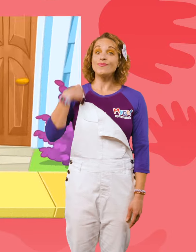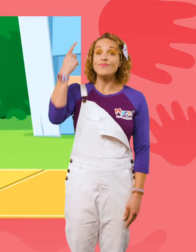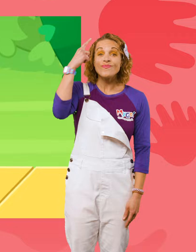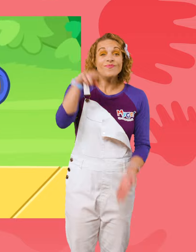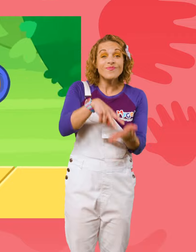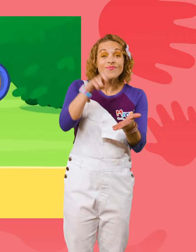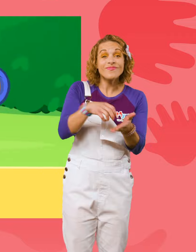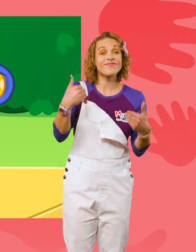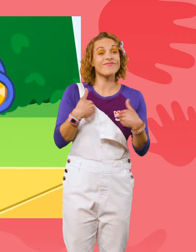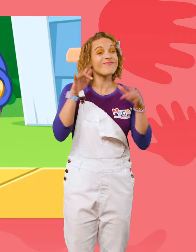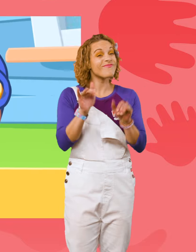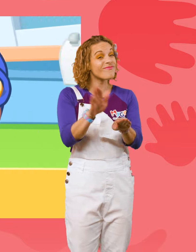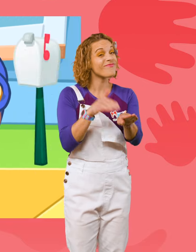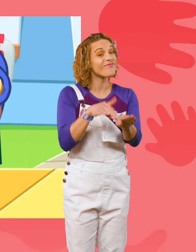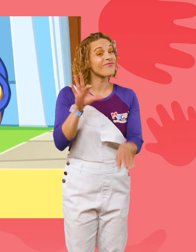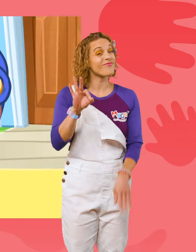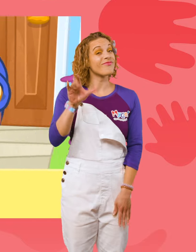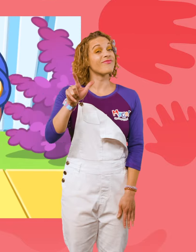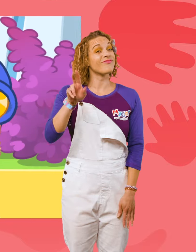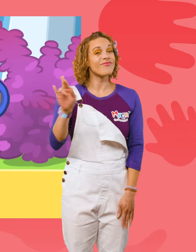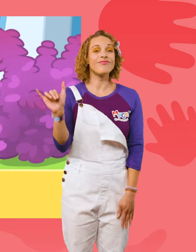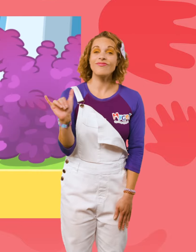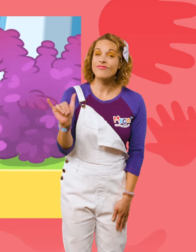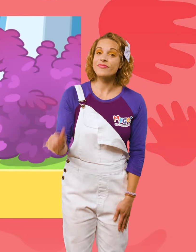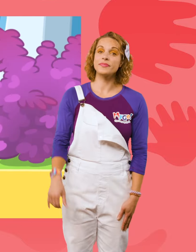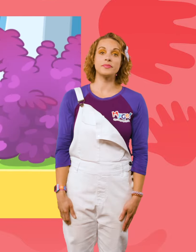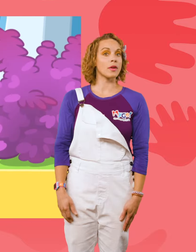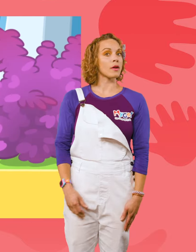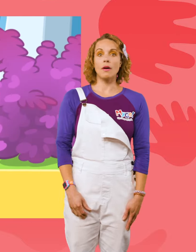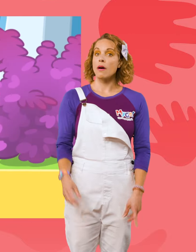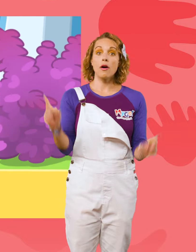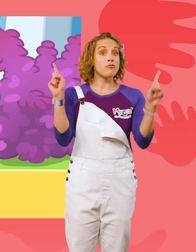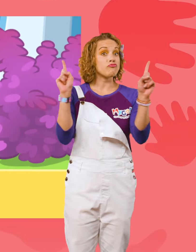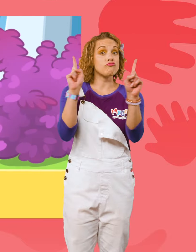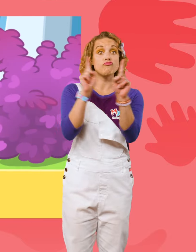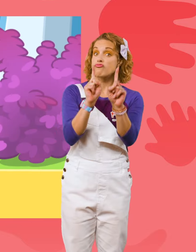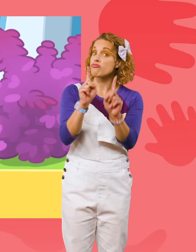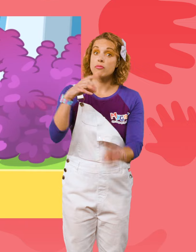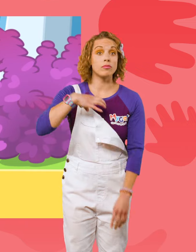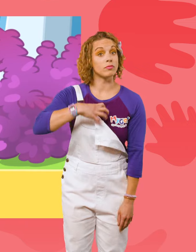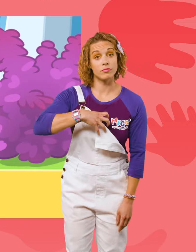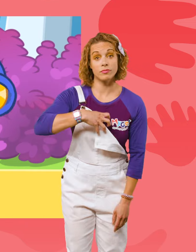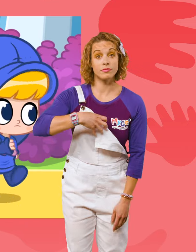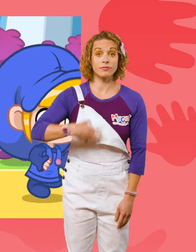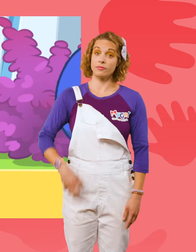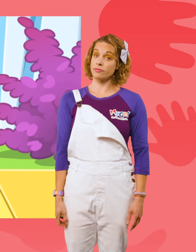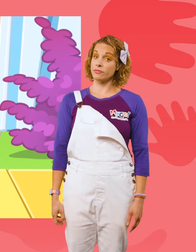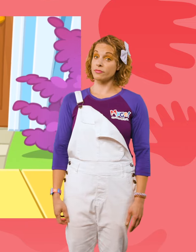I think Chroma has the magic pet flu as well. Don't get too close, Morphle.